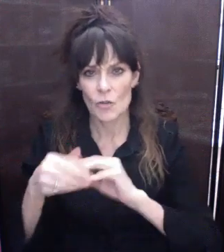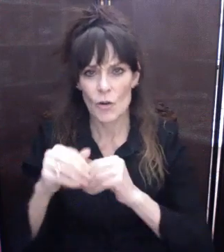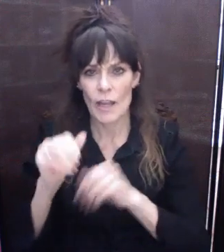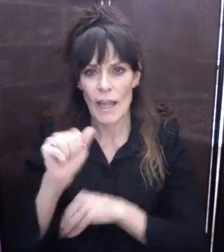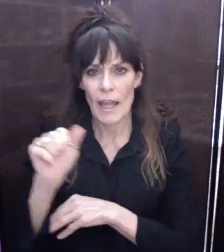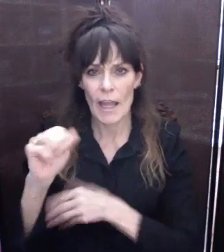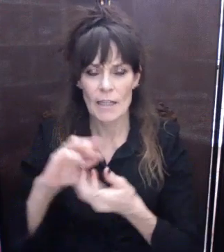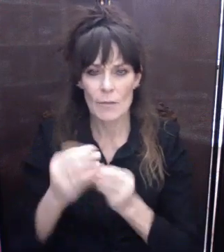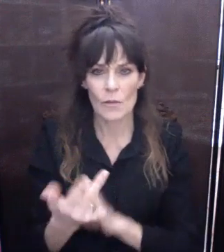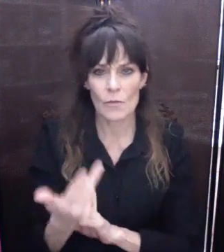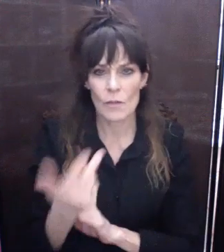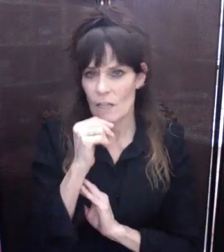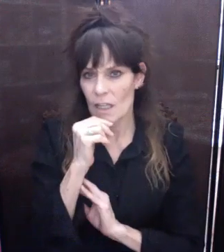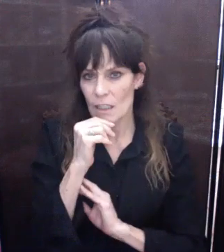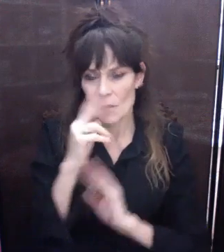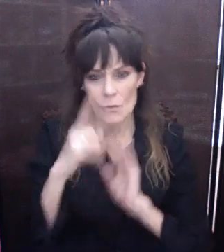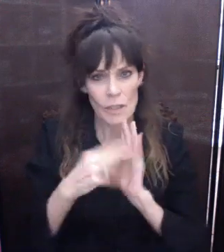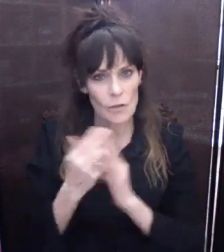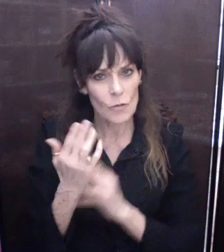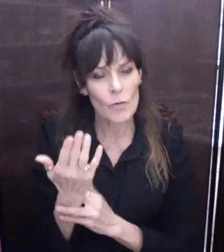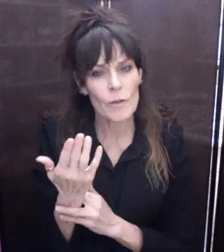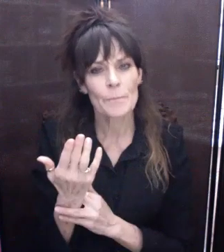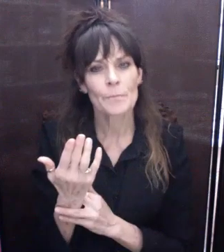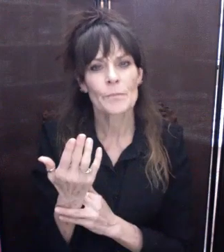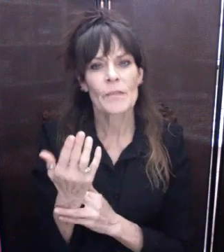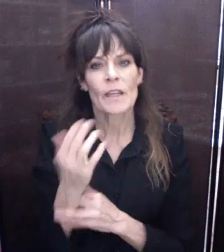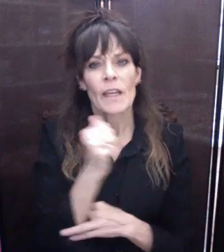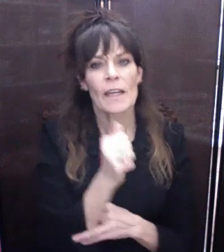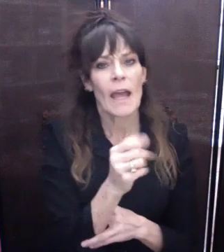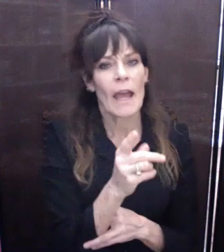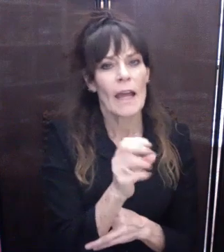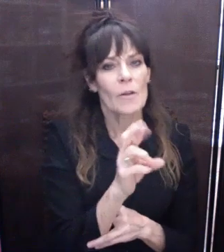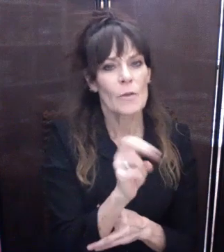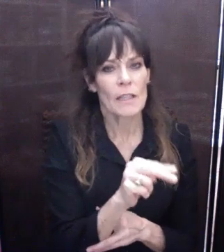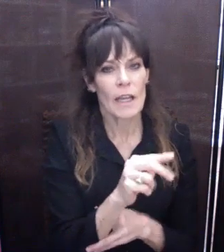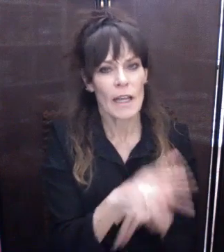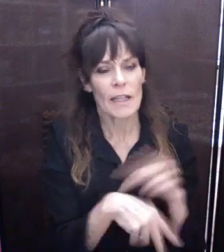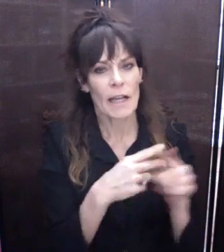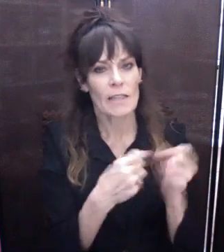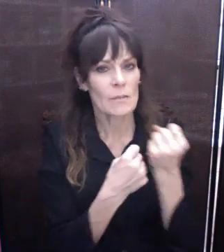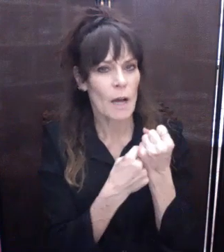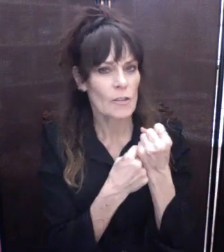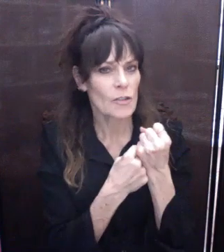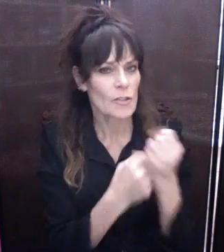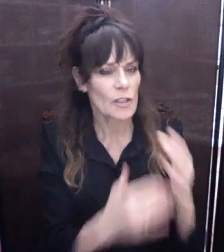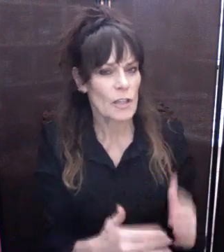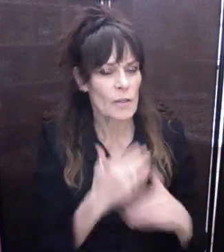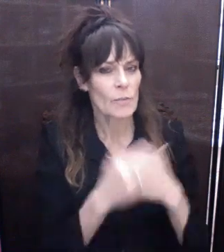again, I'm not going to go through that, but you know, in Akron, they had a form of sponsorship and a procedure that grew over